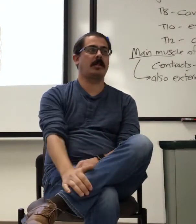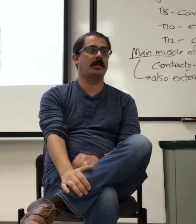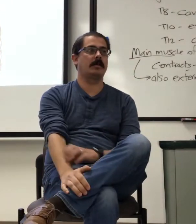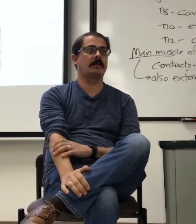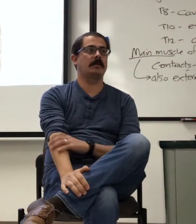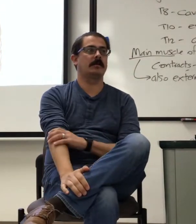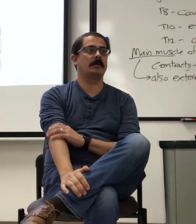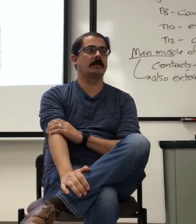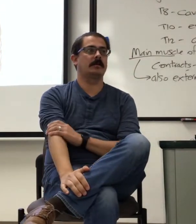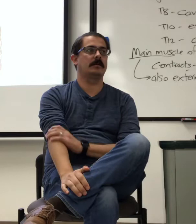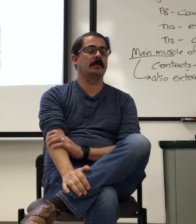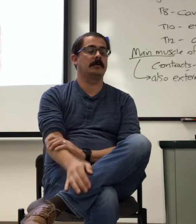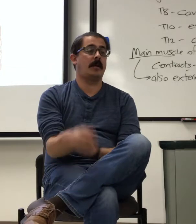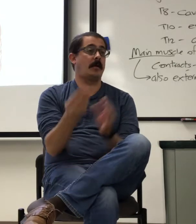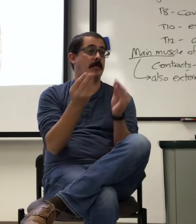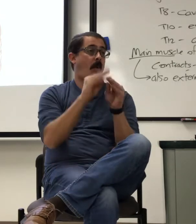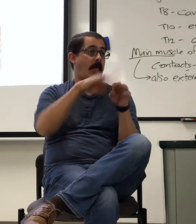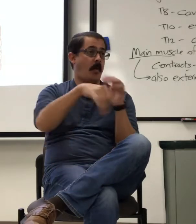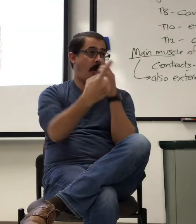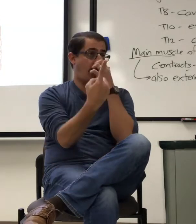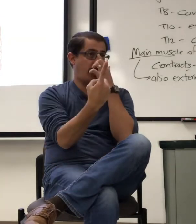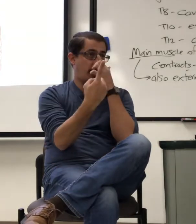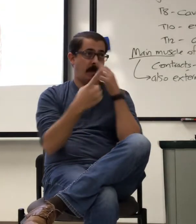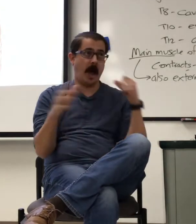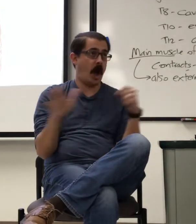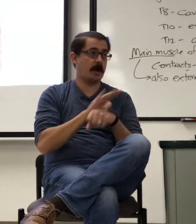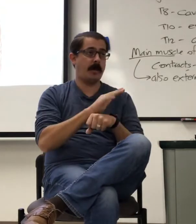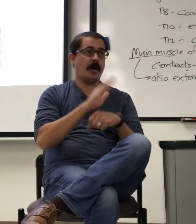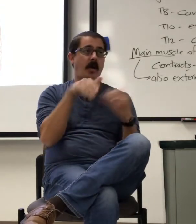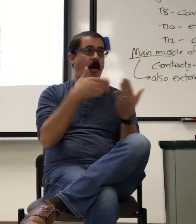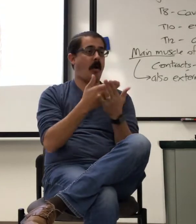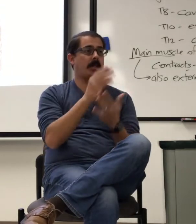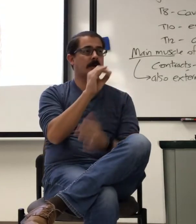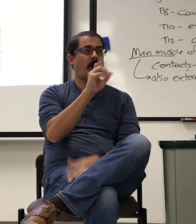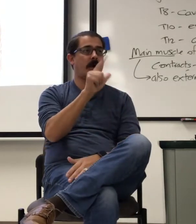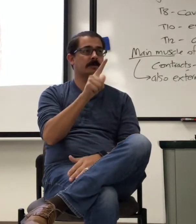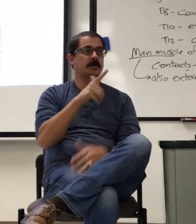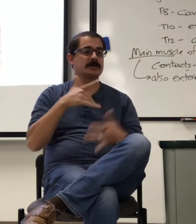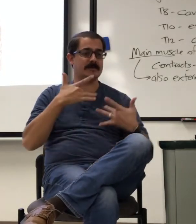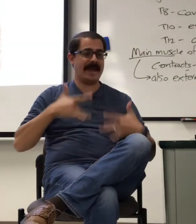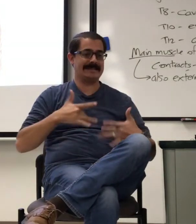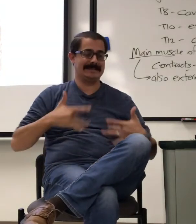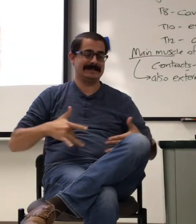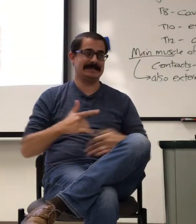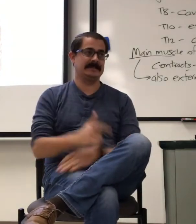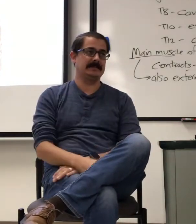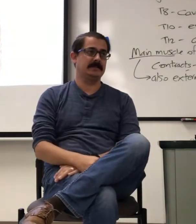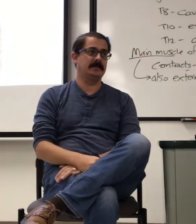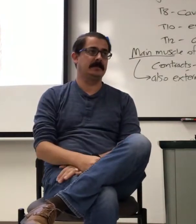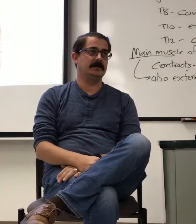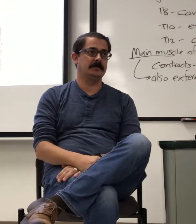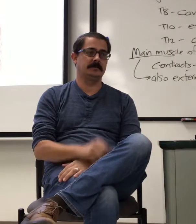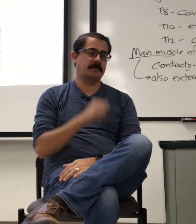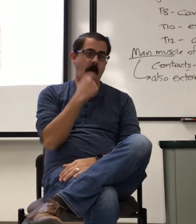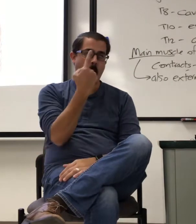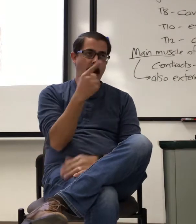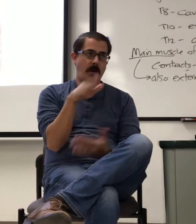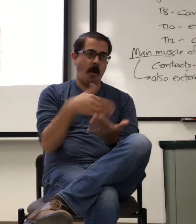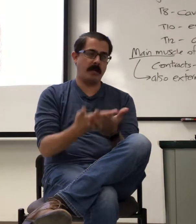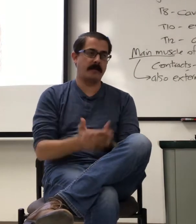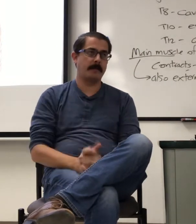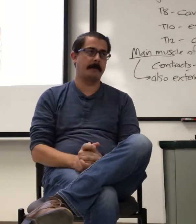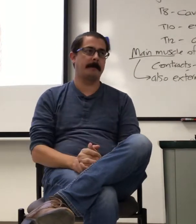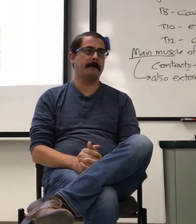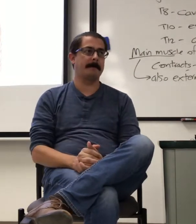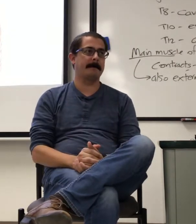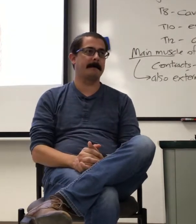Costals, plural. I mean, they occupy all the costal spaces. Okay? It's not just one, it's all of them.